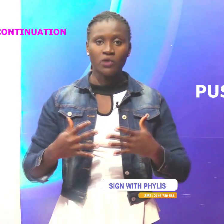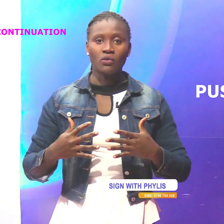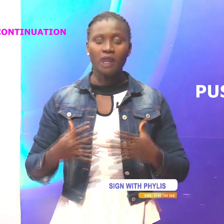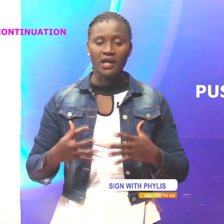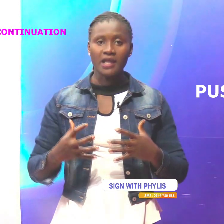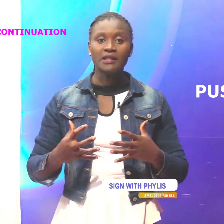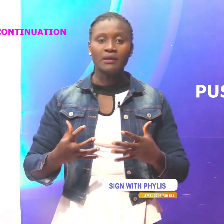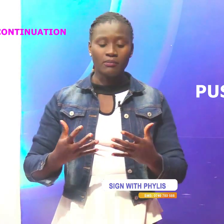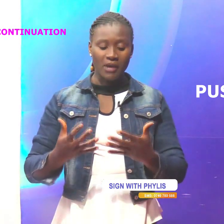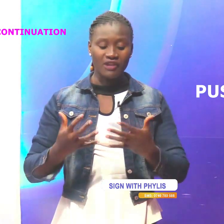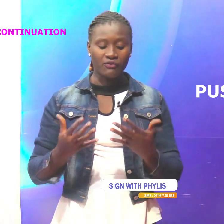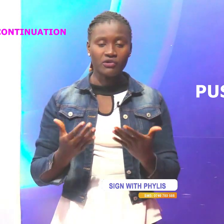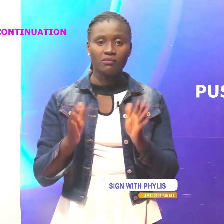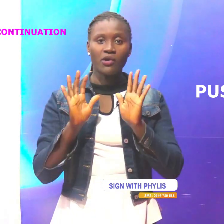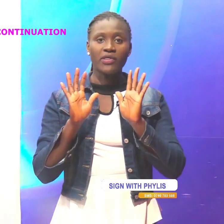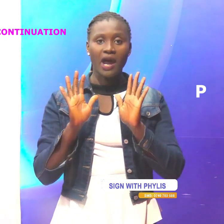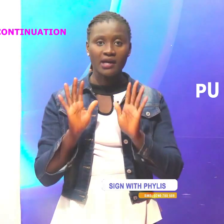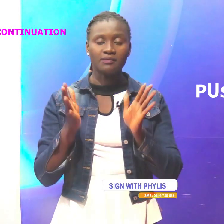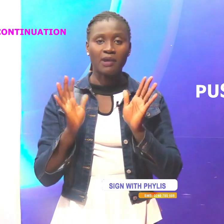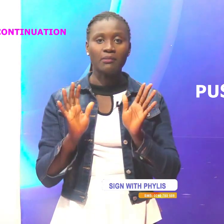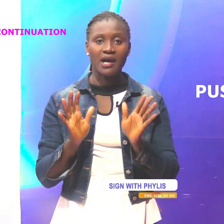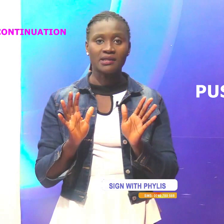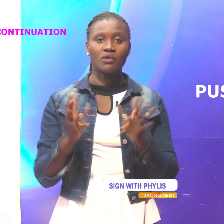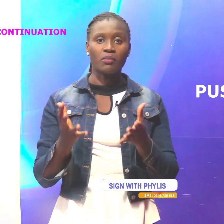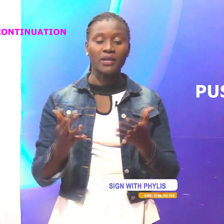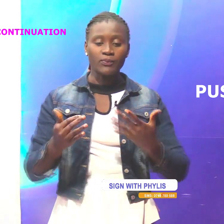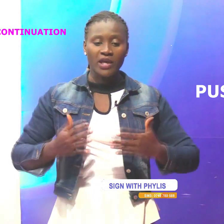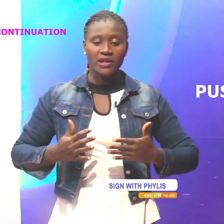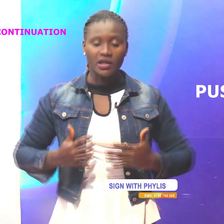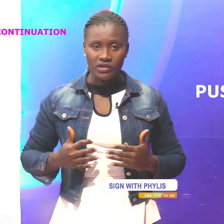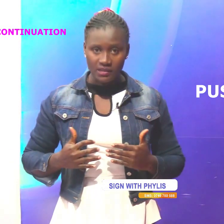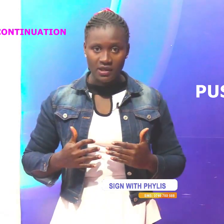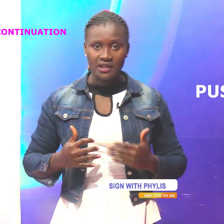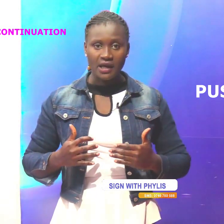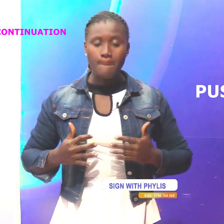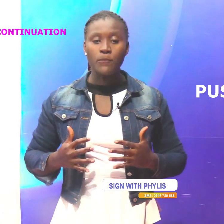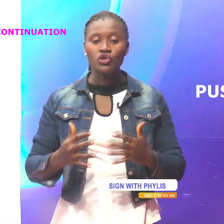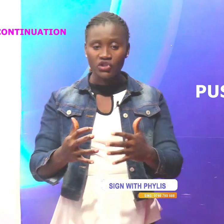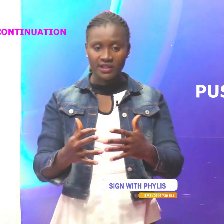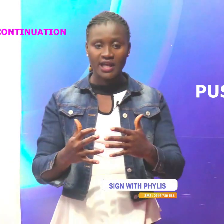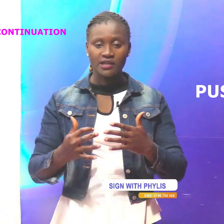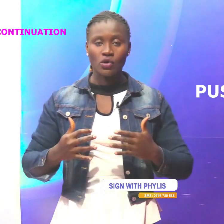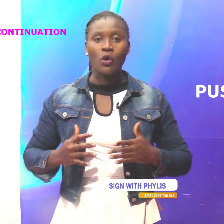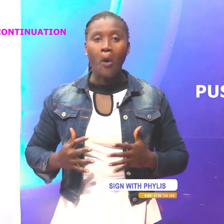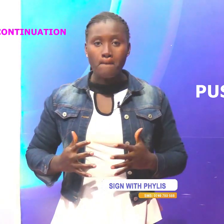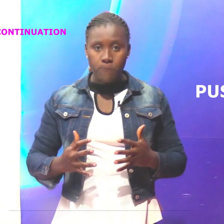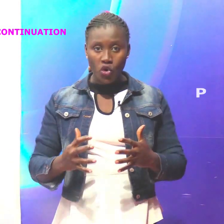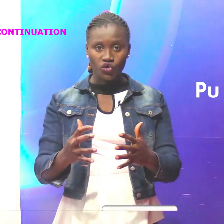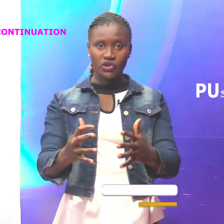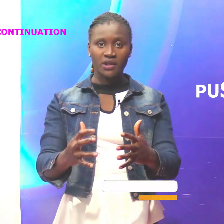make it by force, both hands, palm hands open, and then you just make it a push sign. So push,